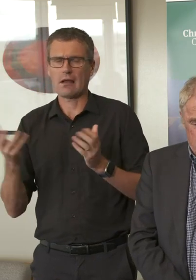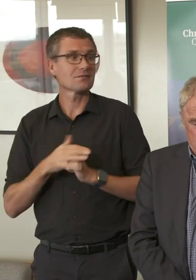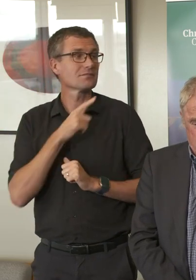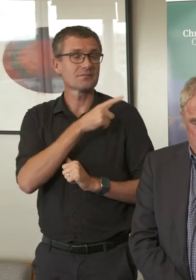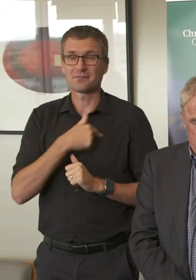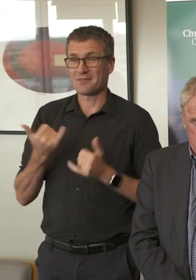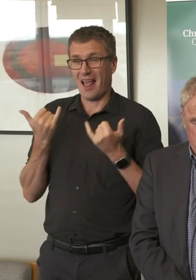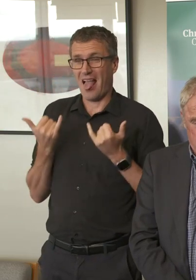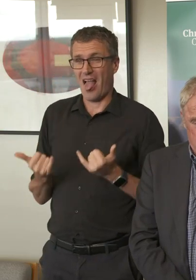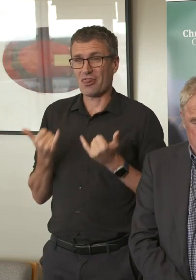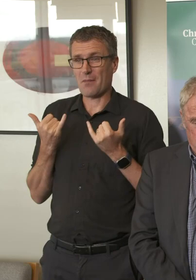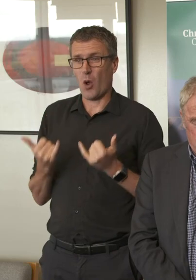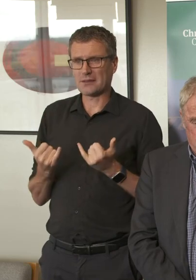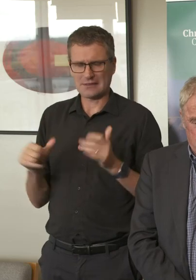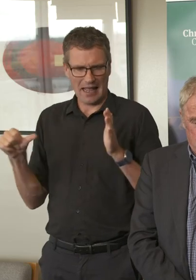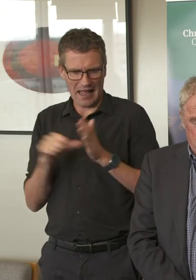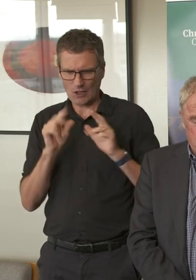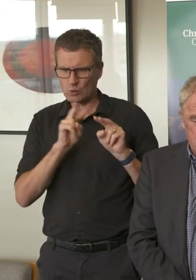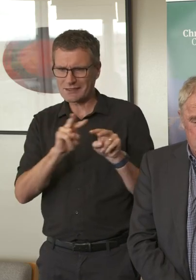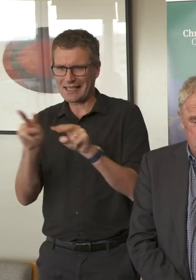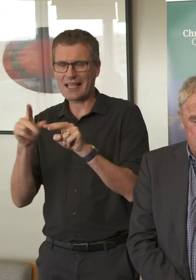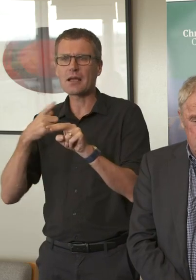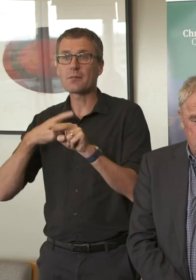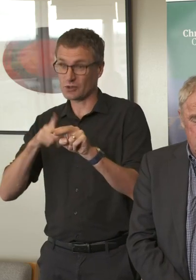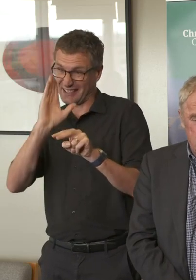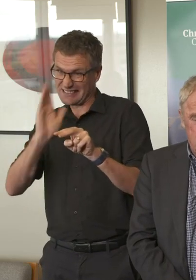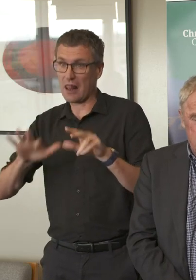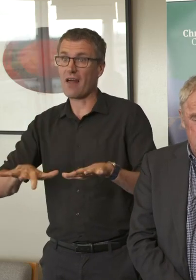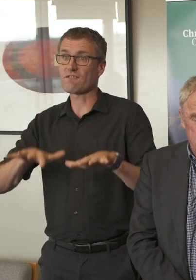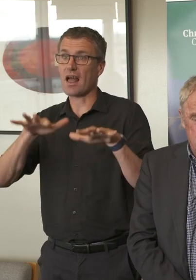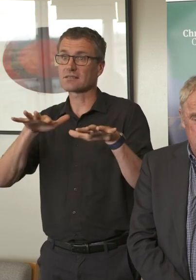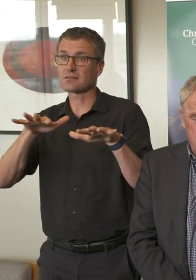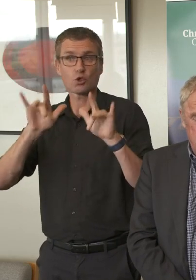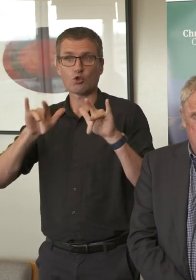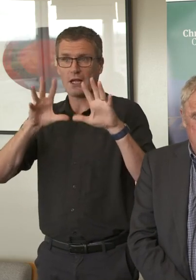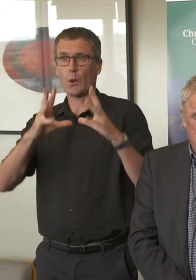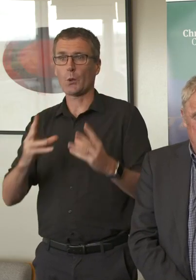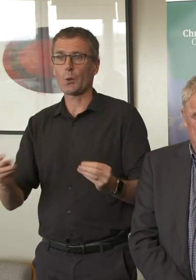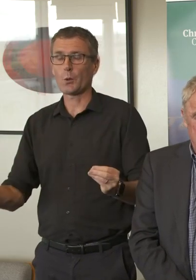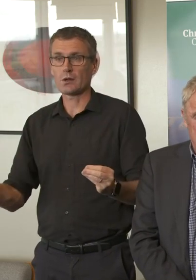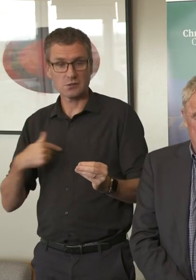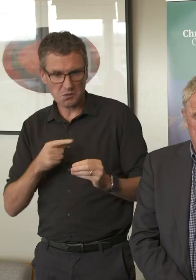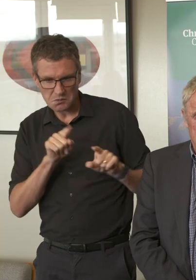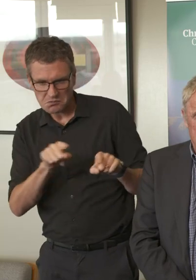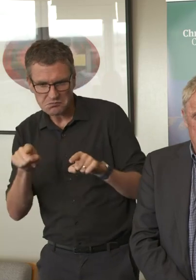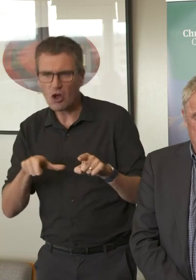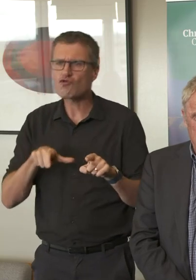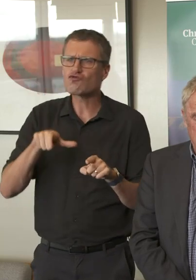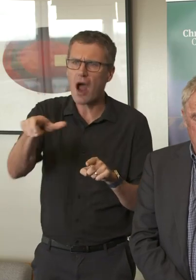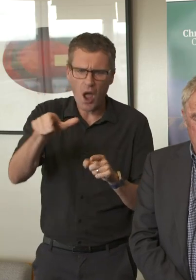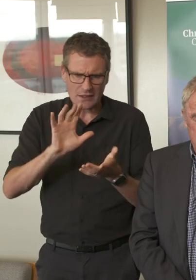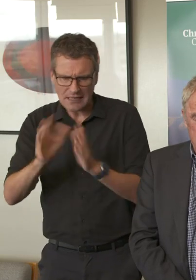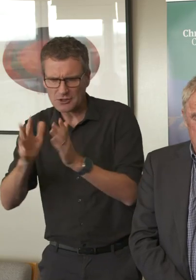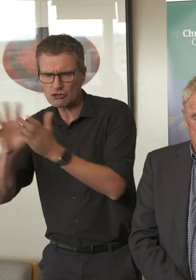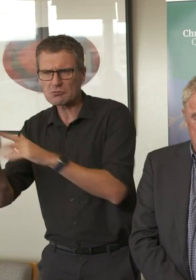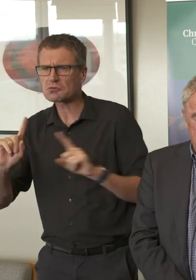the moment because the floodwaters haven't subsided. So in terms of damage to infrastructure, I know that we were talking about it before we came